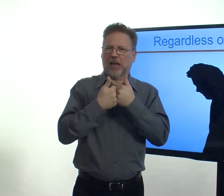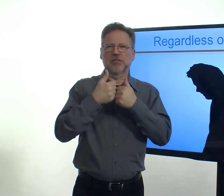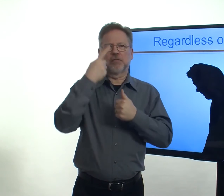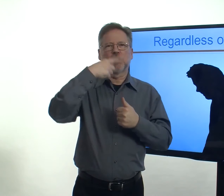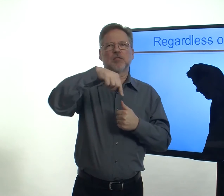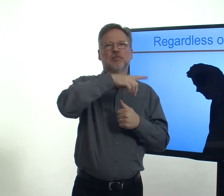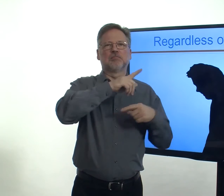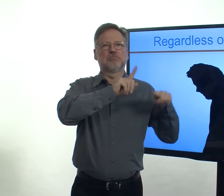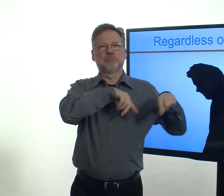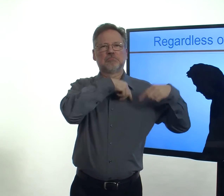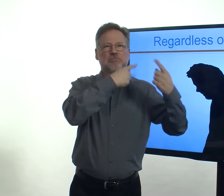native or lifelong signers.